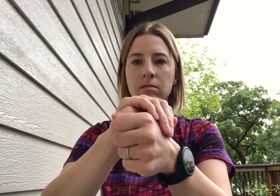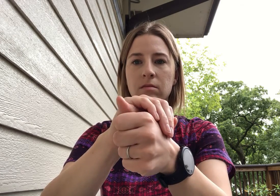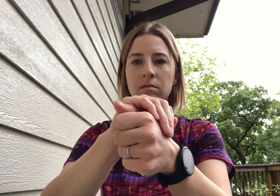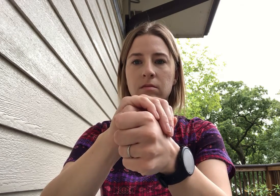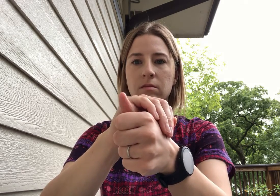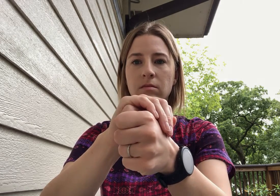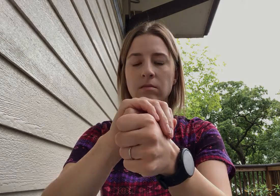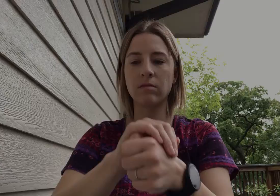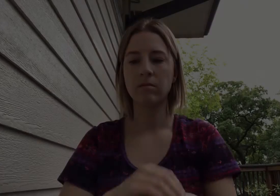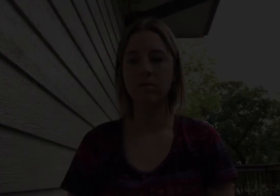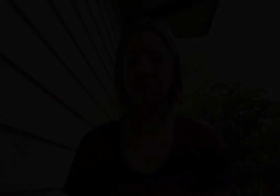thumb.